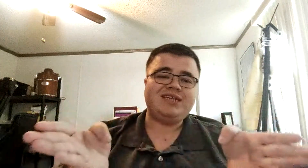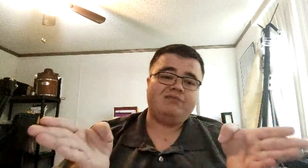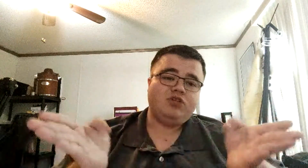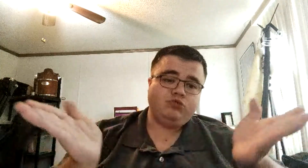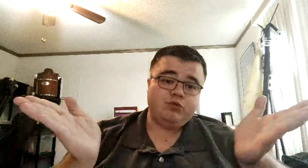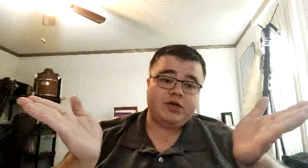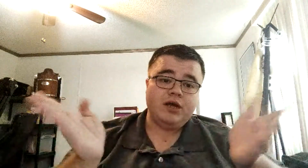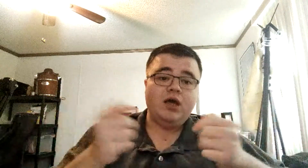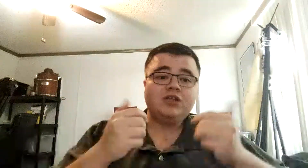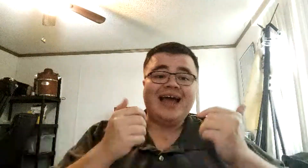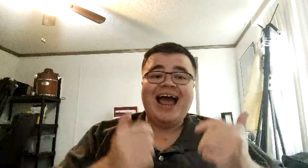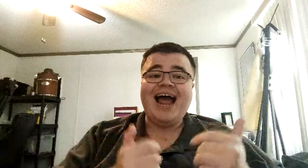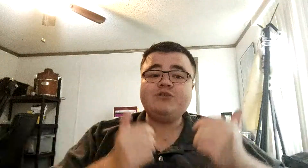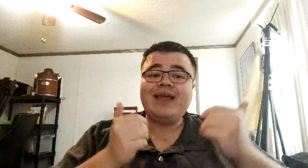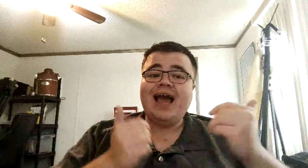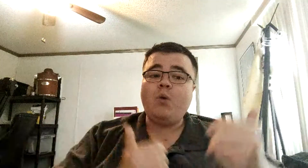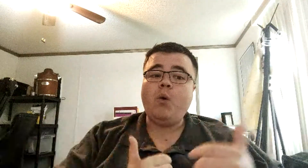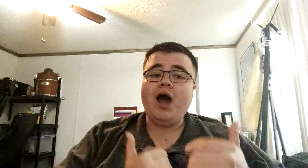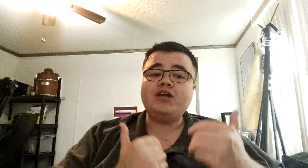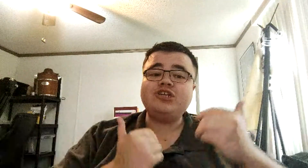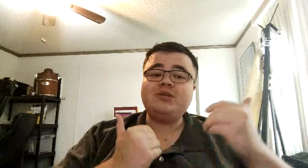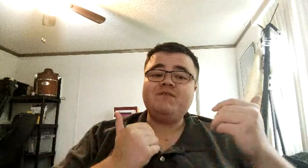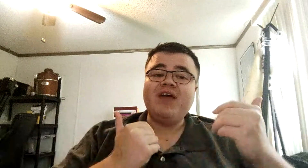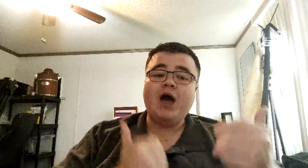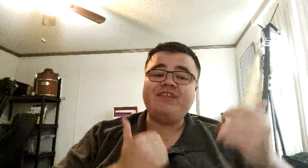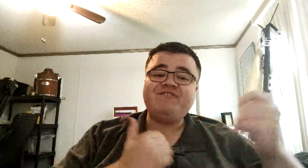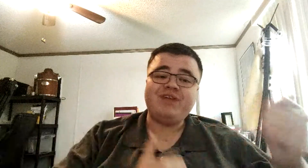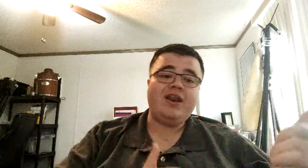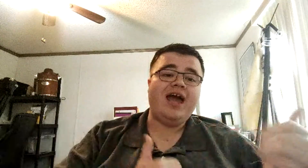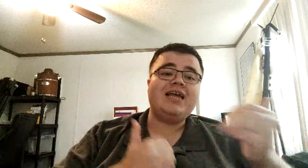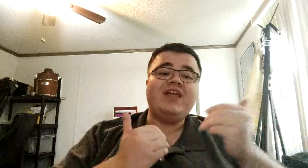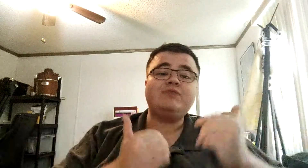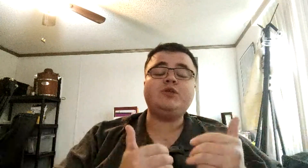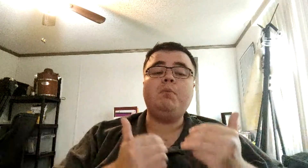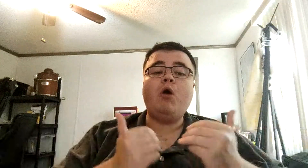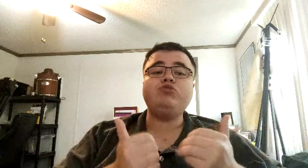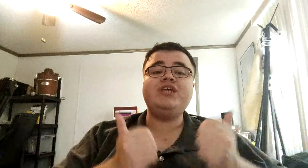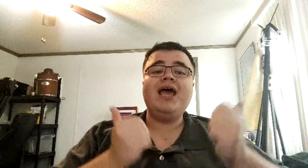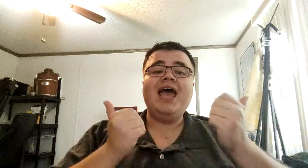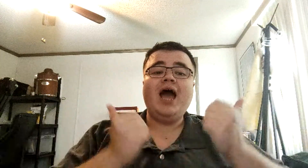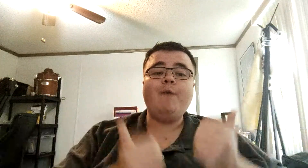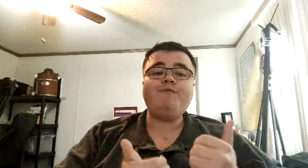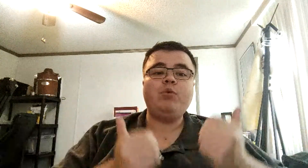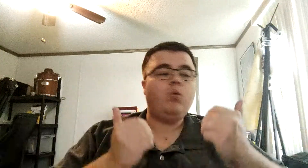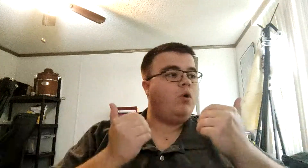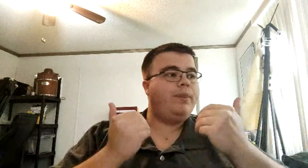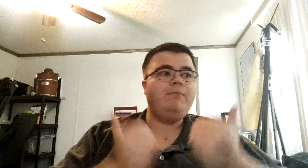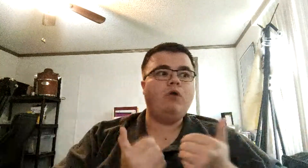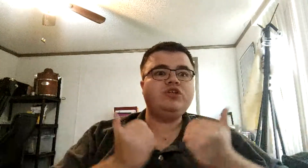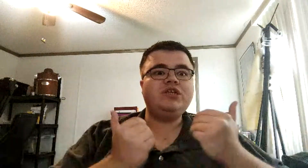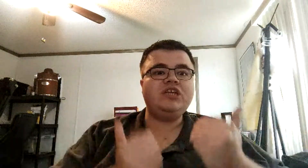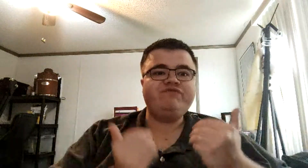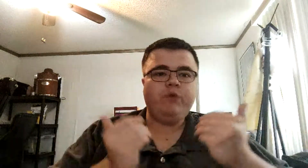deaf children to actually acquire how they feel like it that is most helpful or the most successful in their